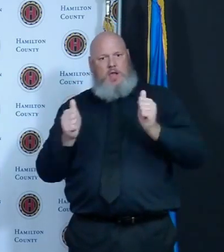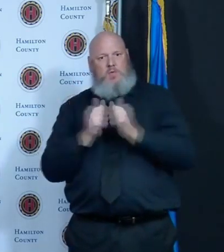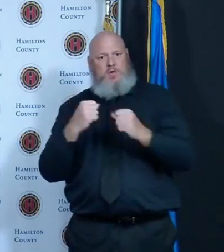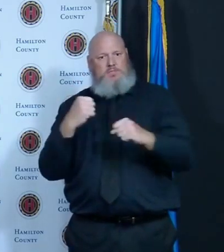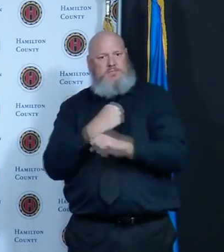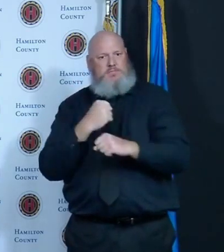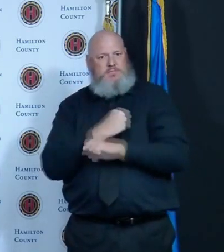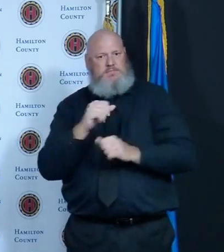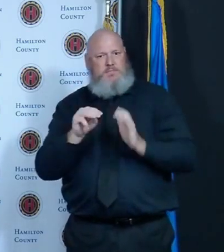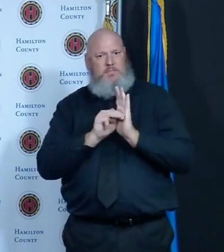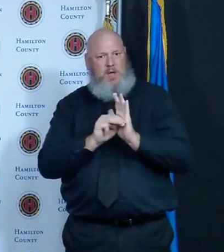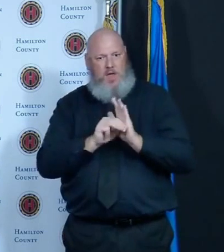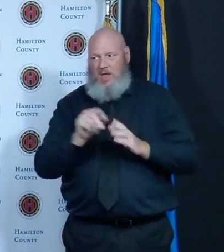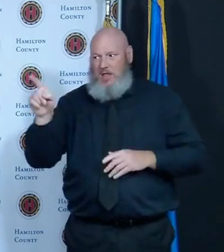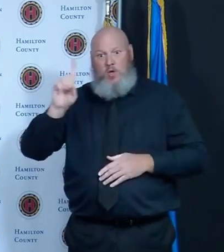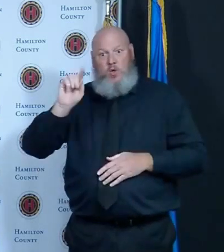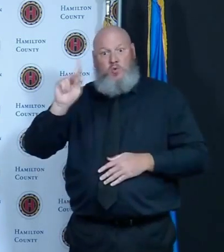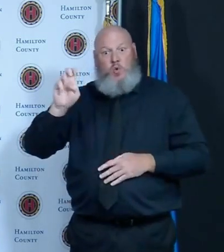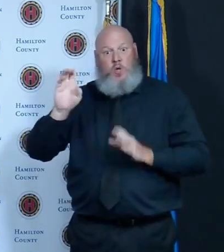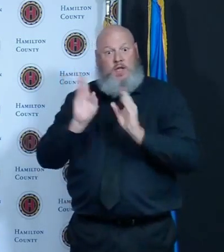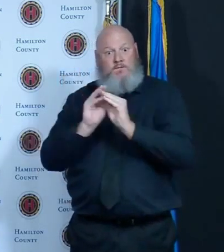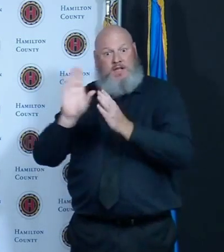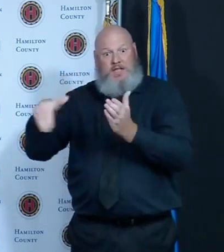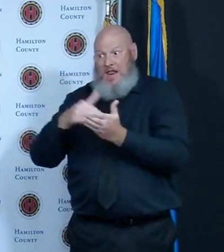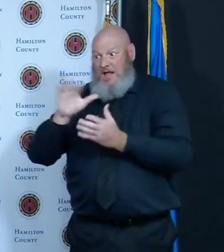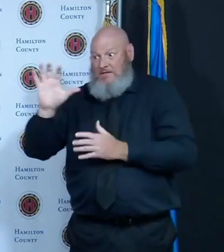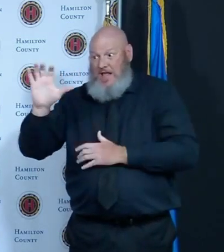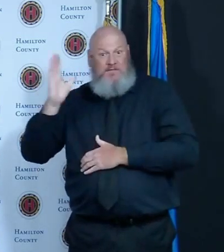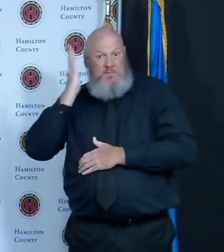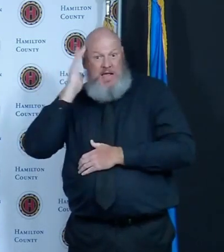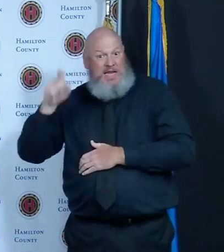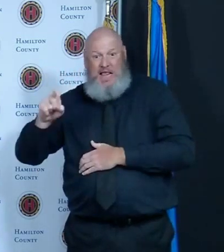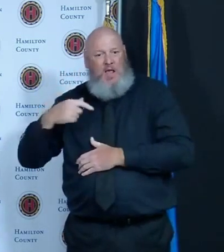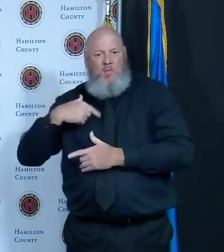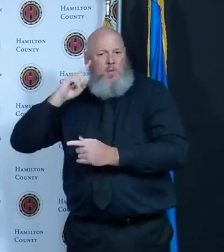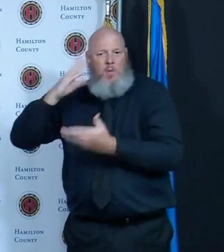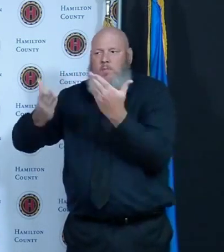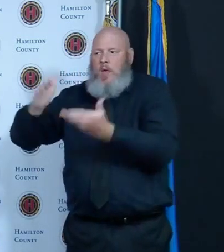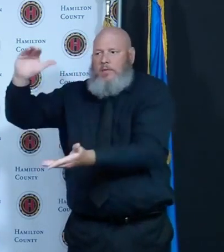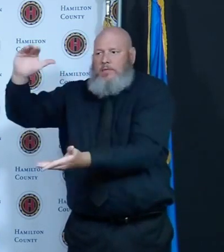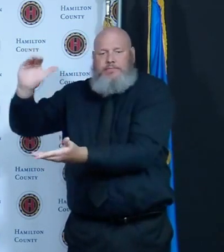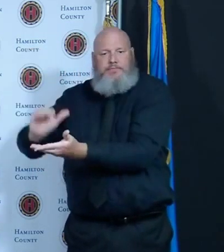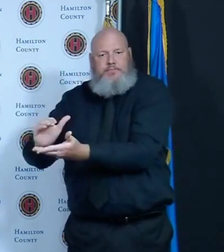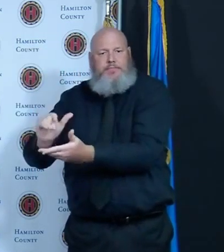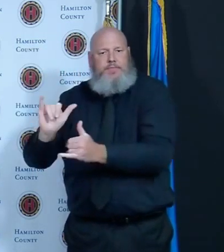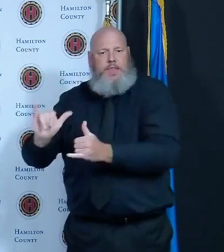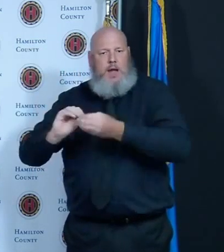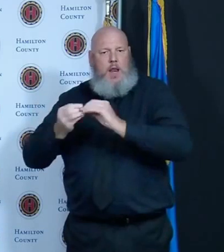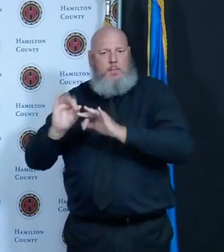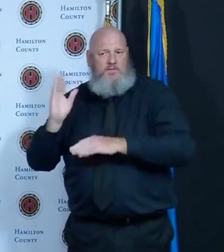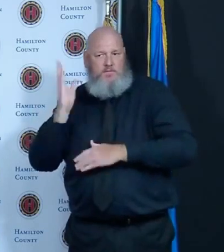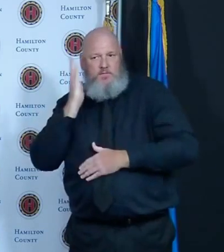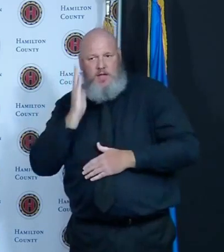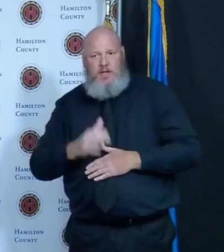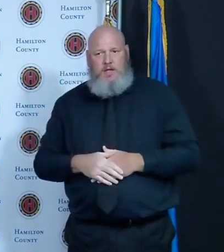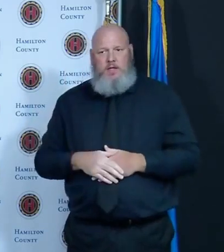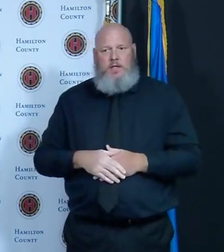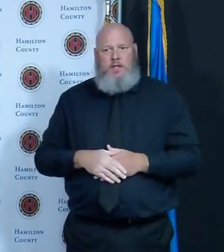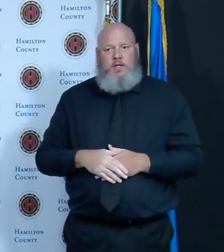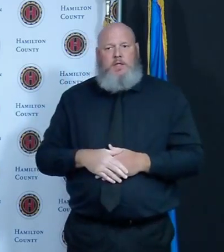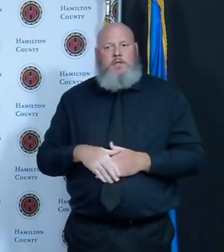so I'm really pleased at the response, community-wide response. I think for the most part, we're taking this very